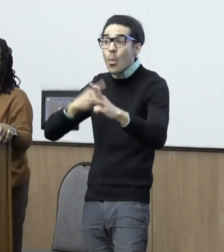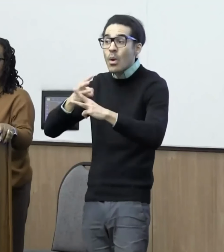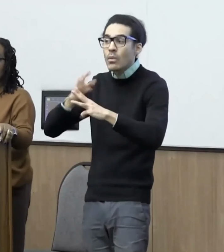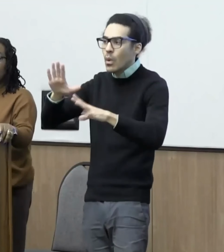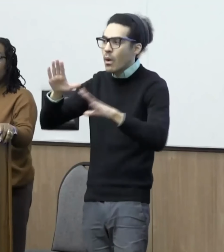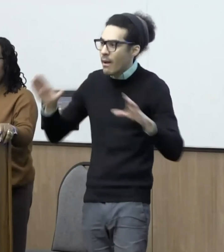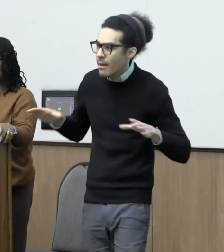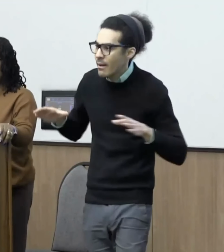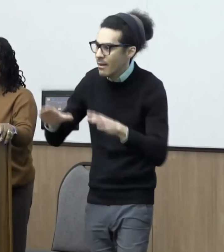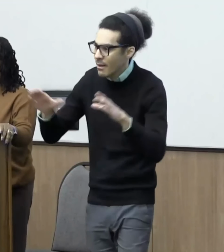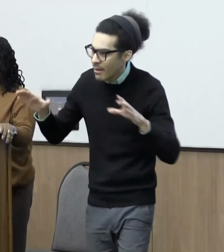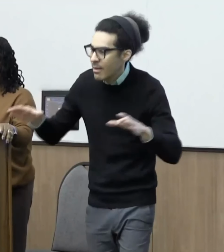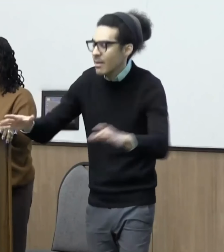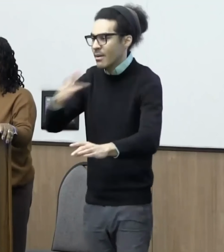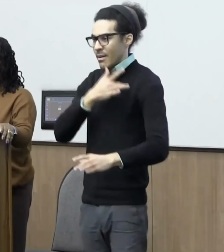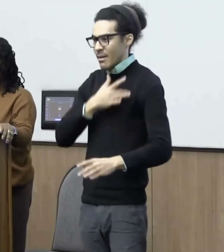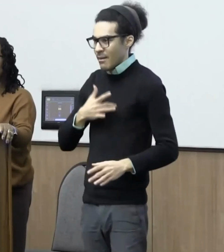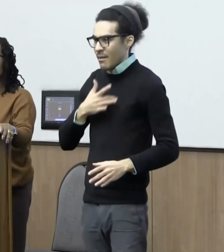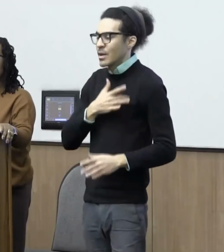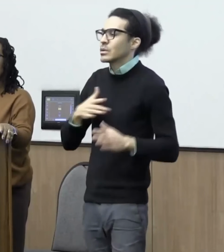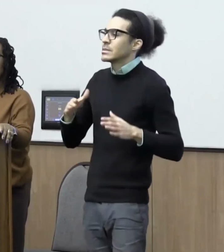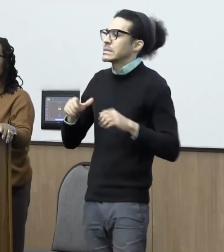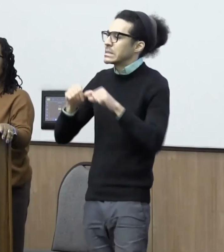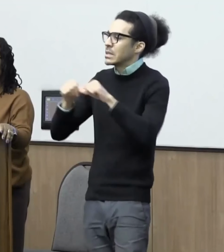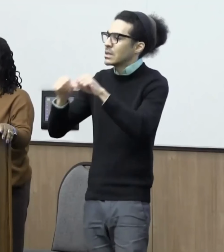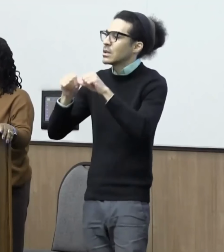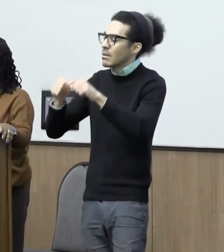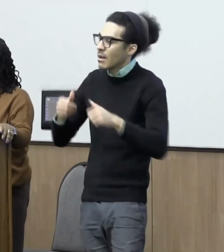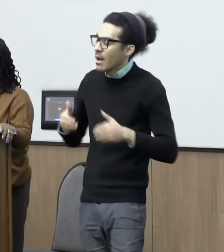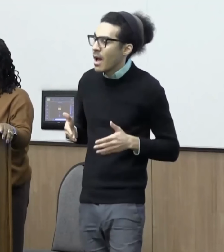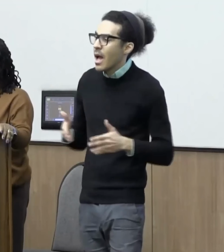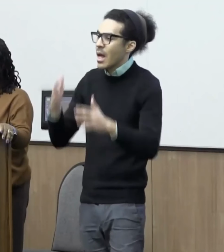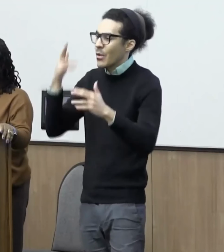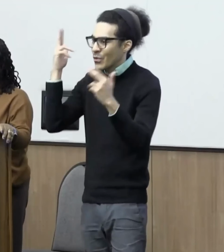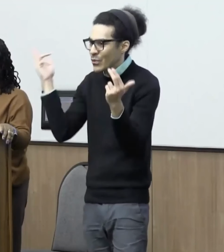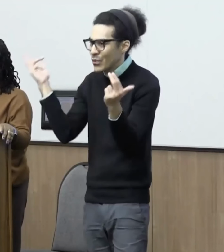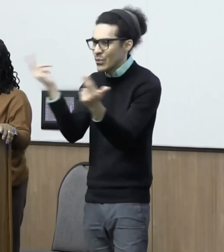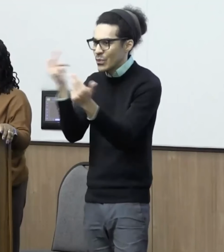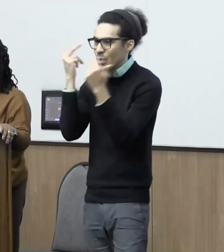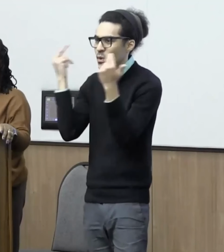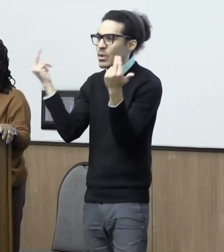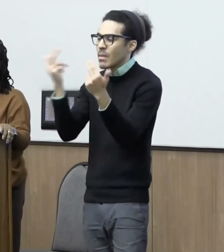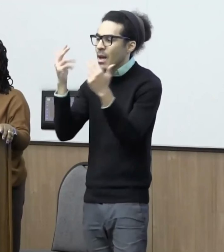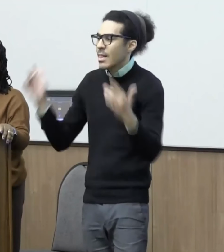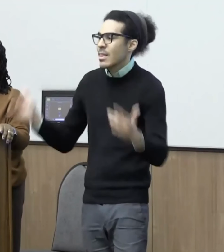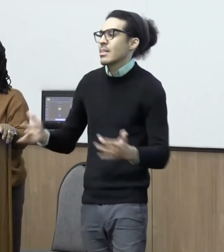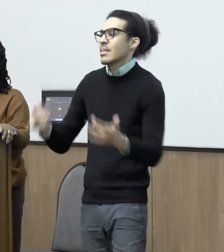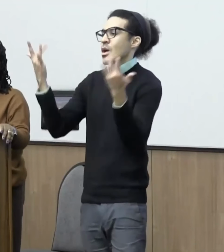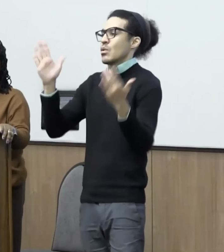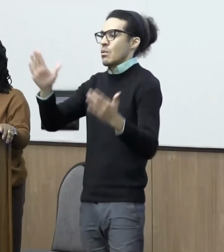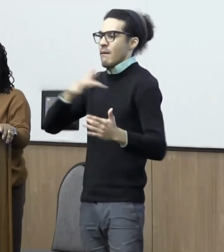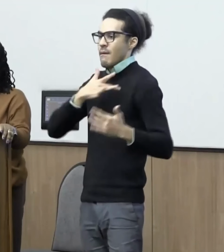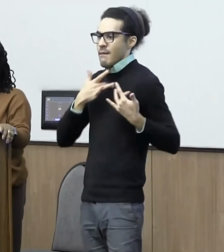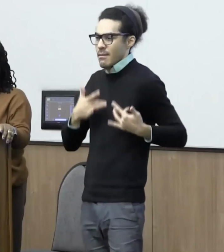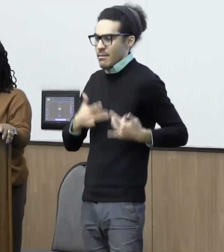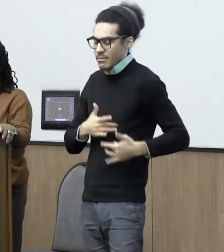kindness. Continue to allow humor to lighten the burden of your tender heart.